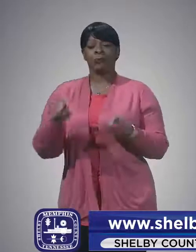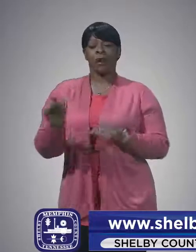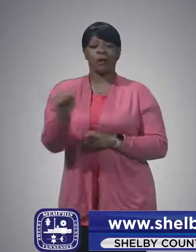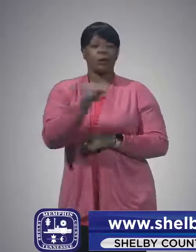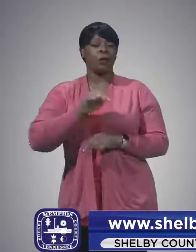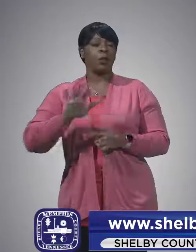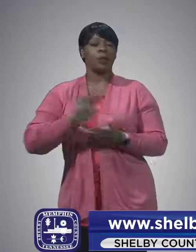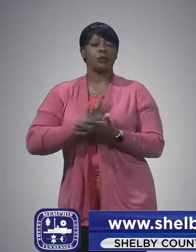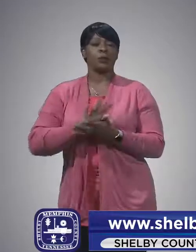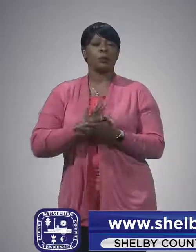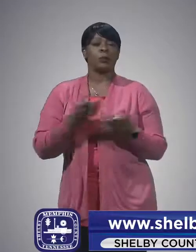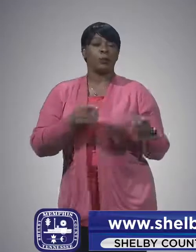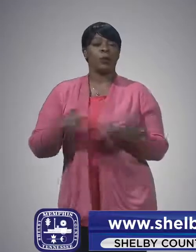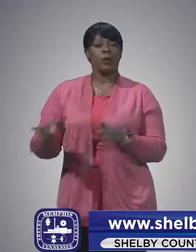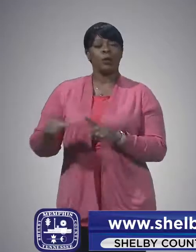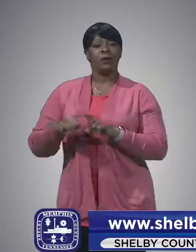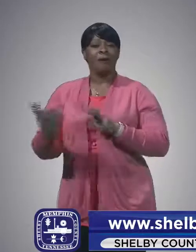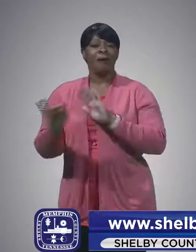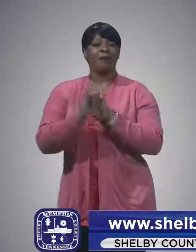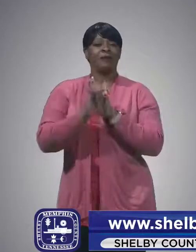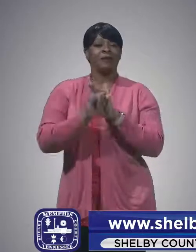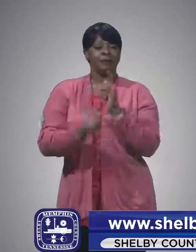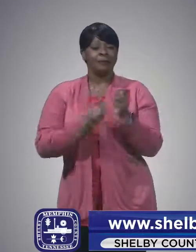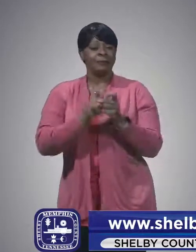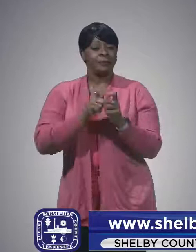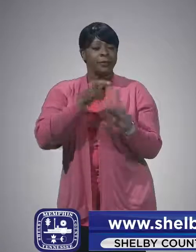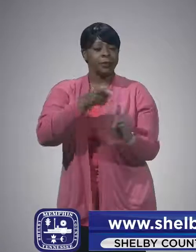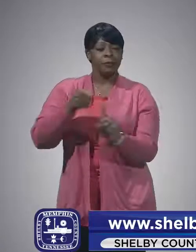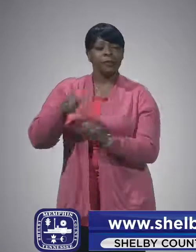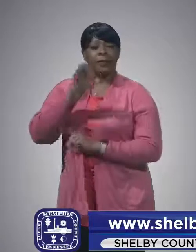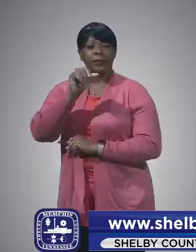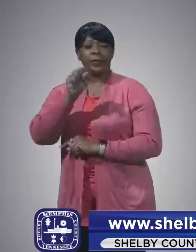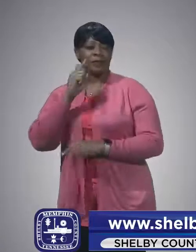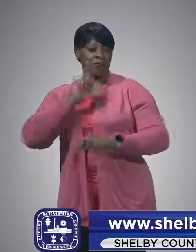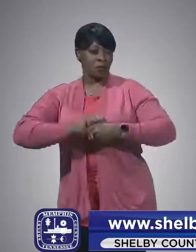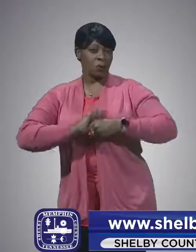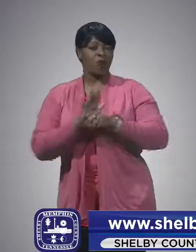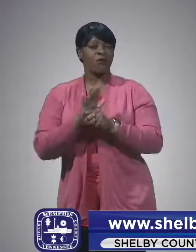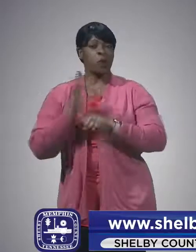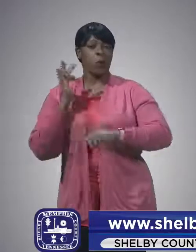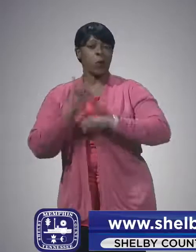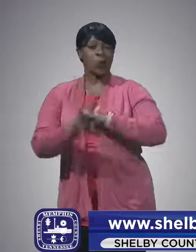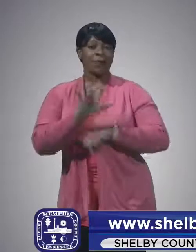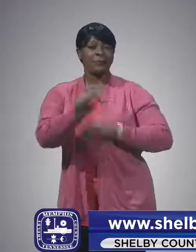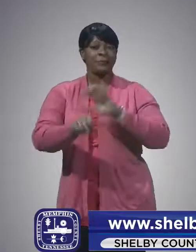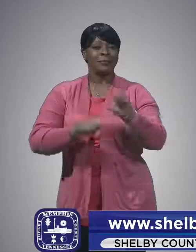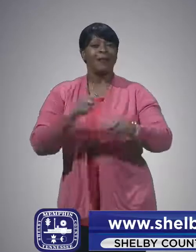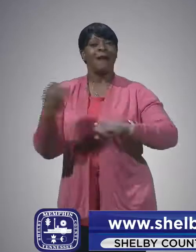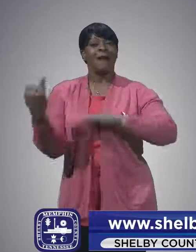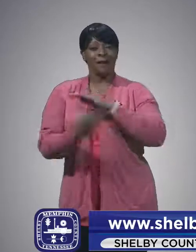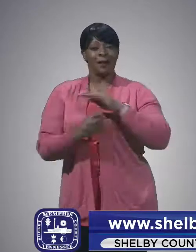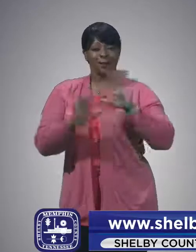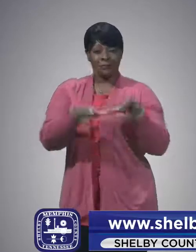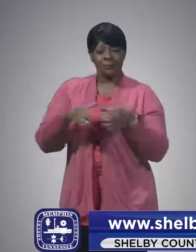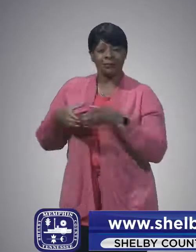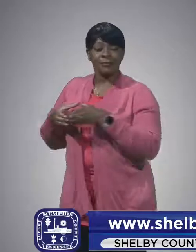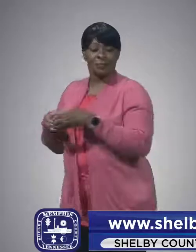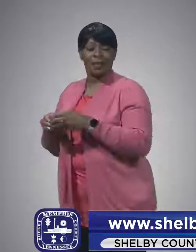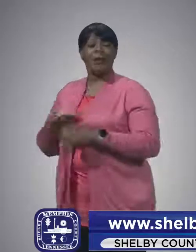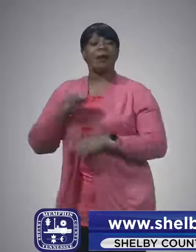on in those schools, to identify cases of COVID-19 early, and to isolate those children